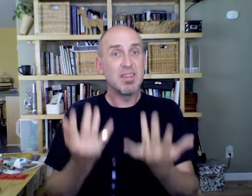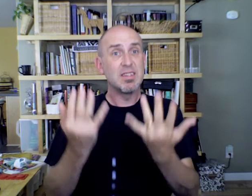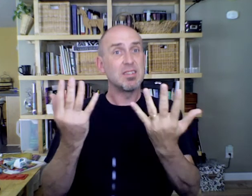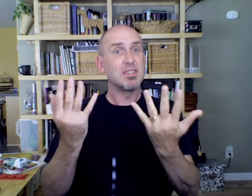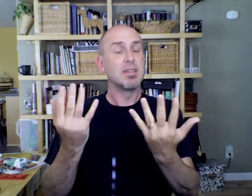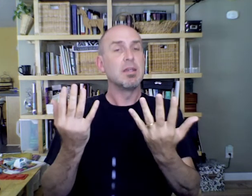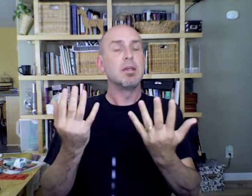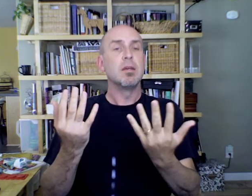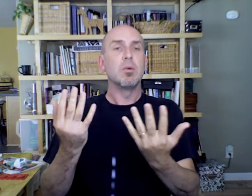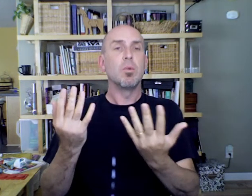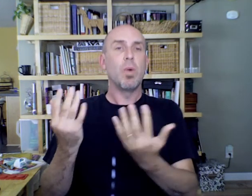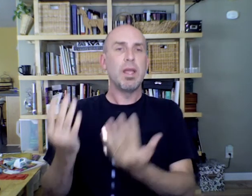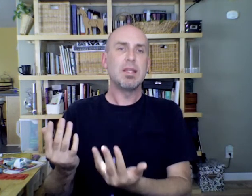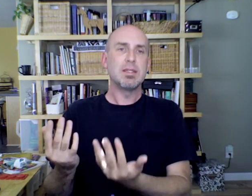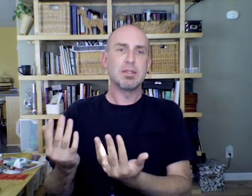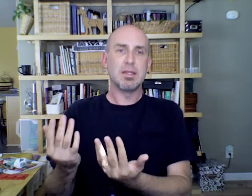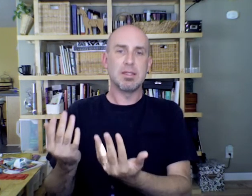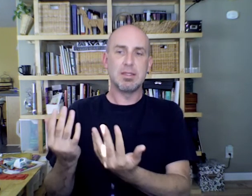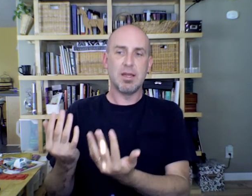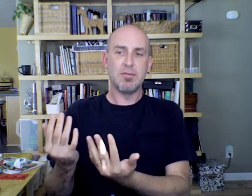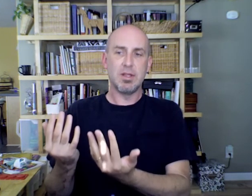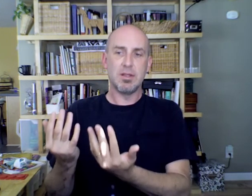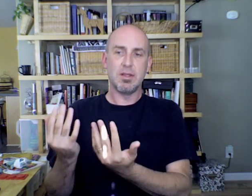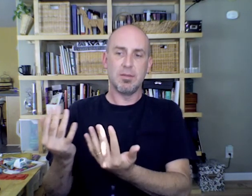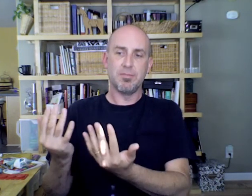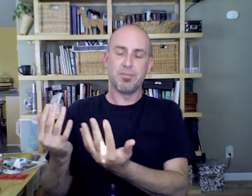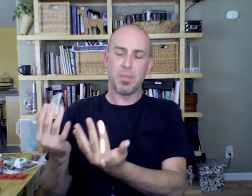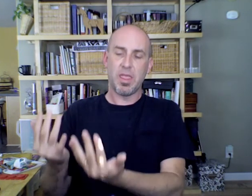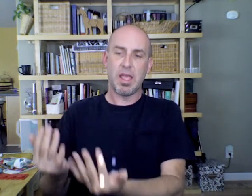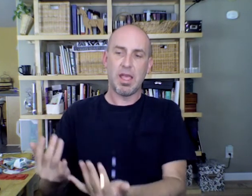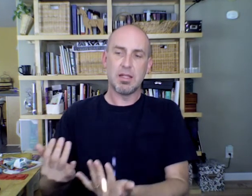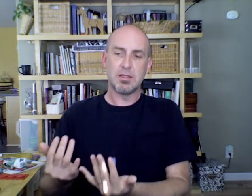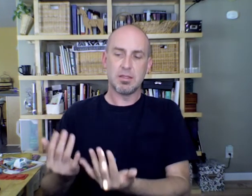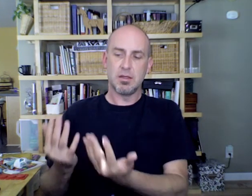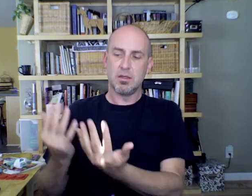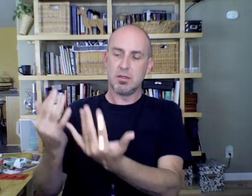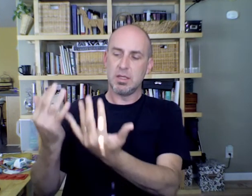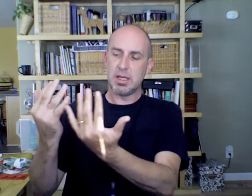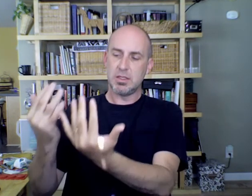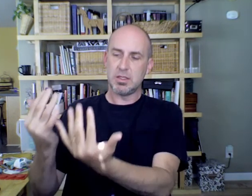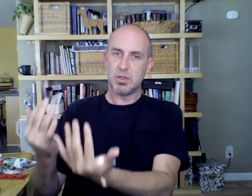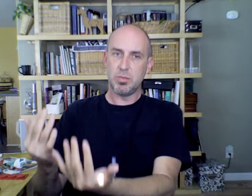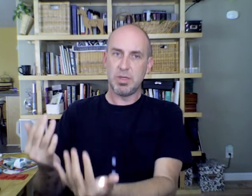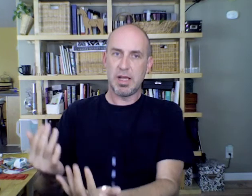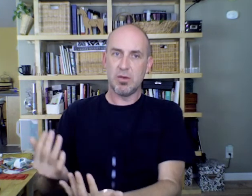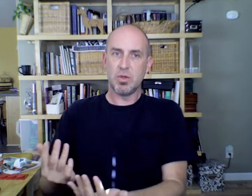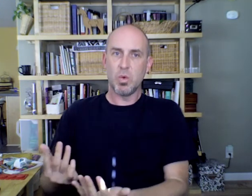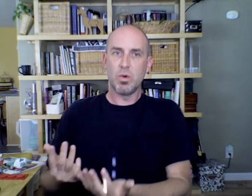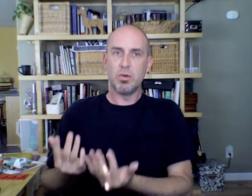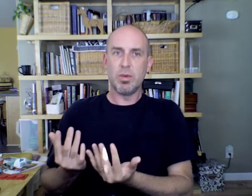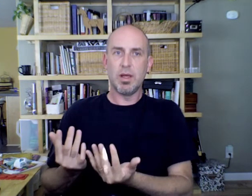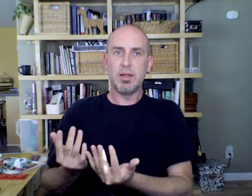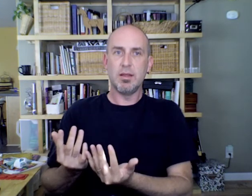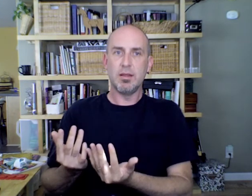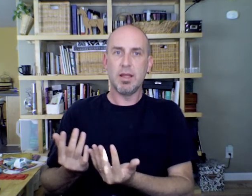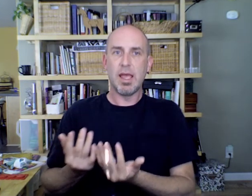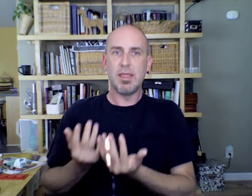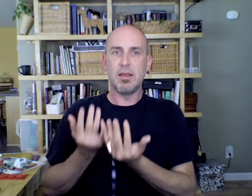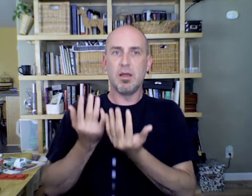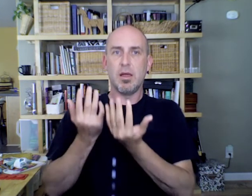this. Waiting it's definitely the hands, they kind of scoop down toward your body and then up